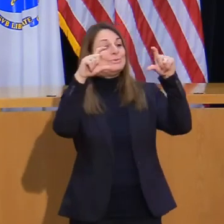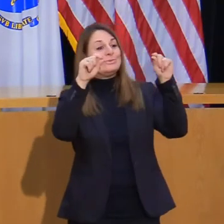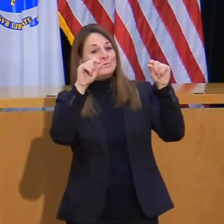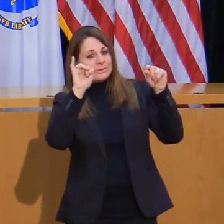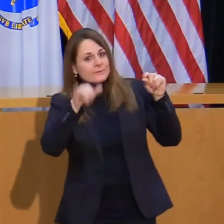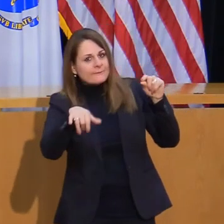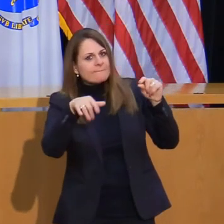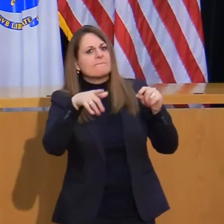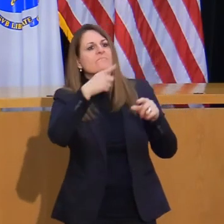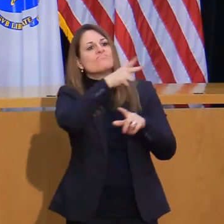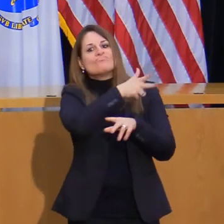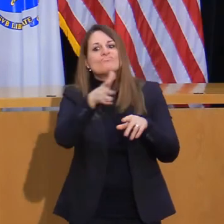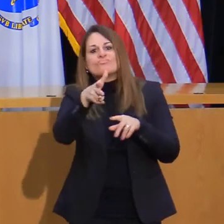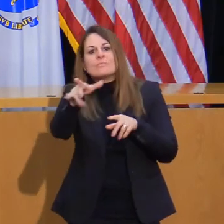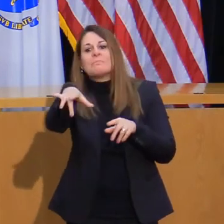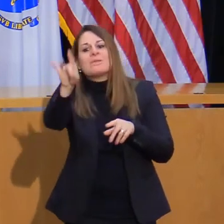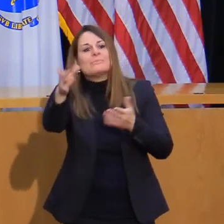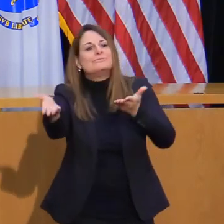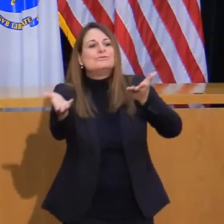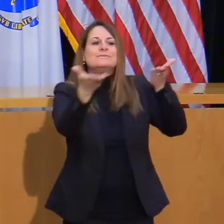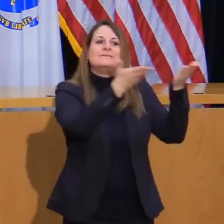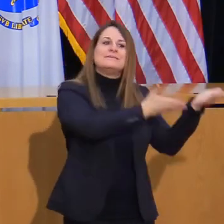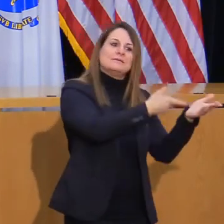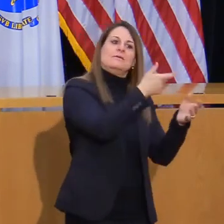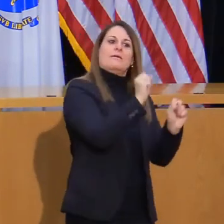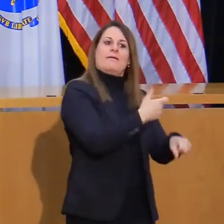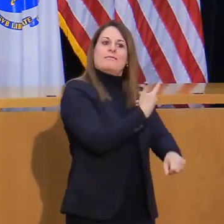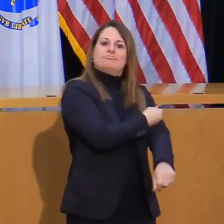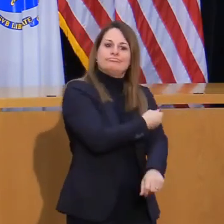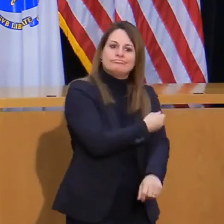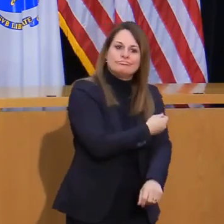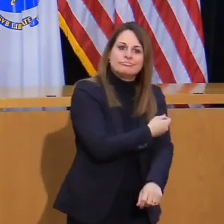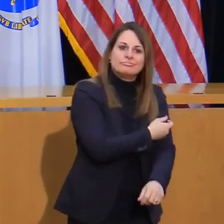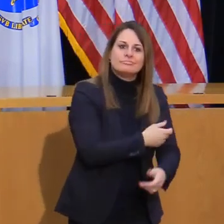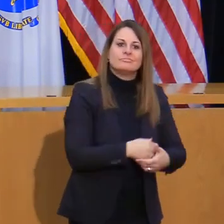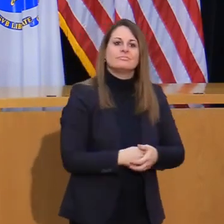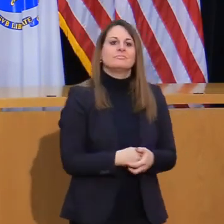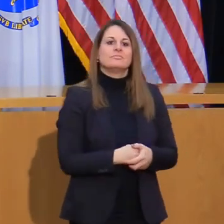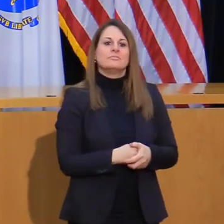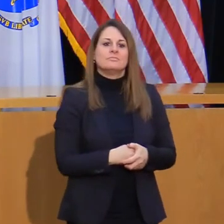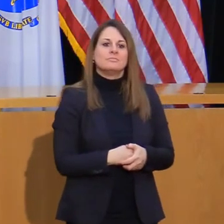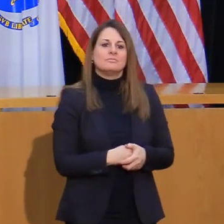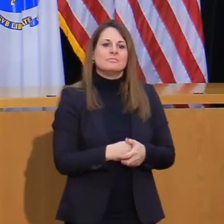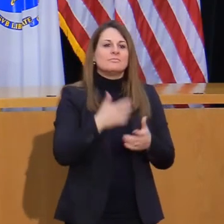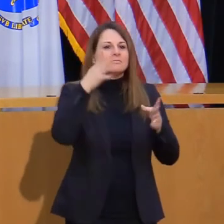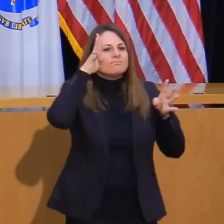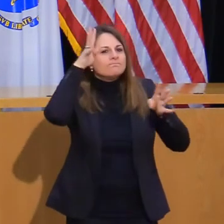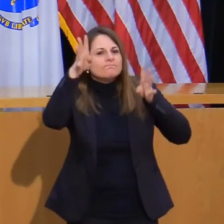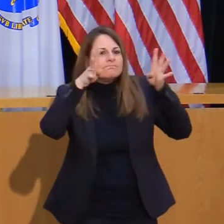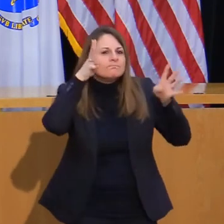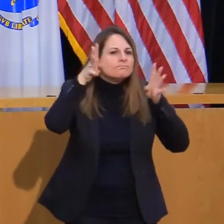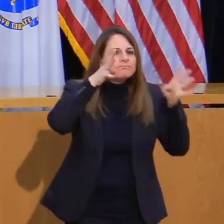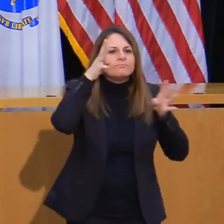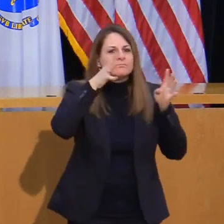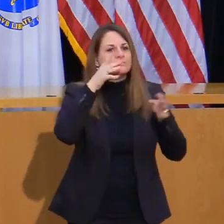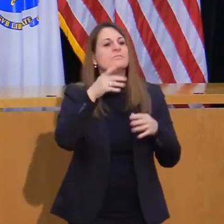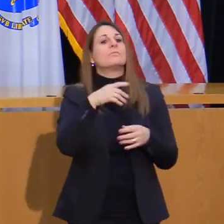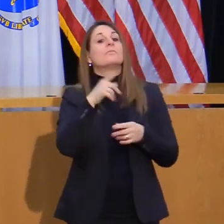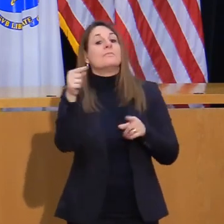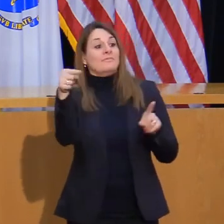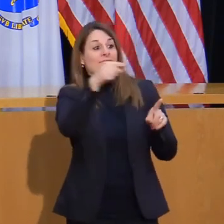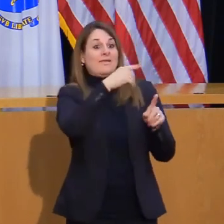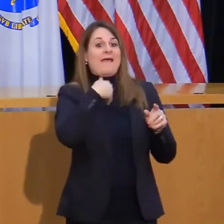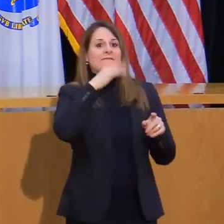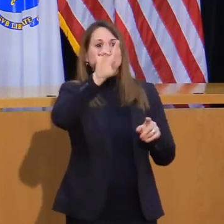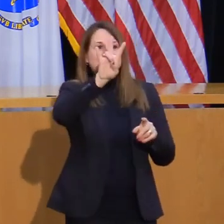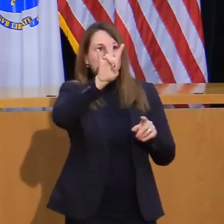help. This is very much like a Velcro kind of connection. It's not just handing somebody off with a telephone number.